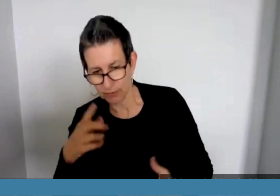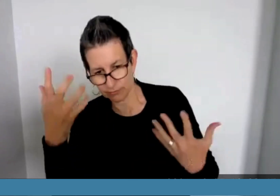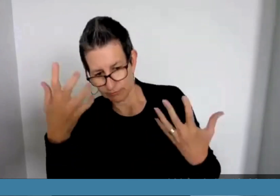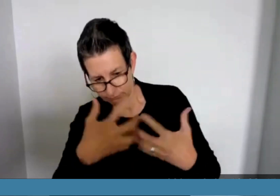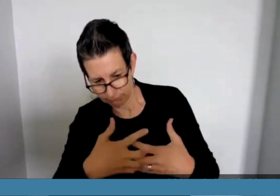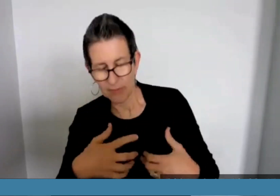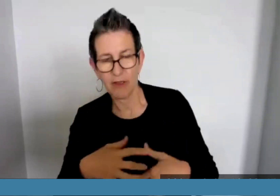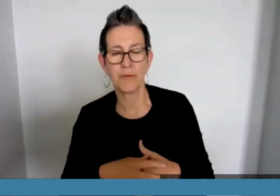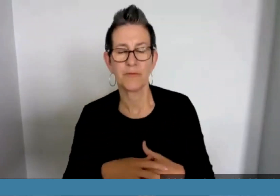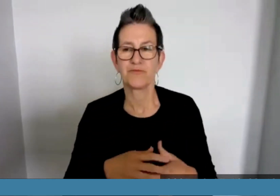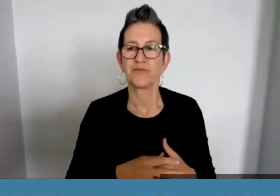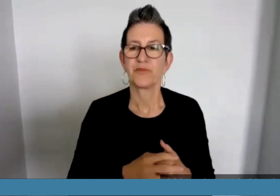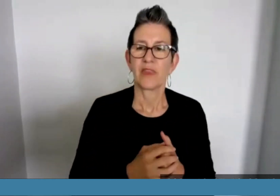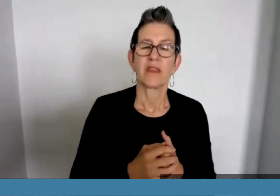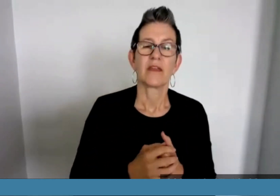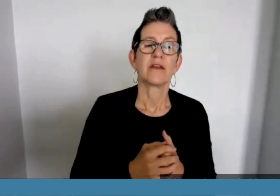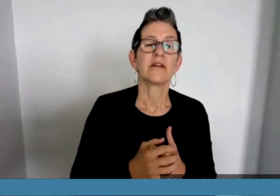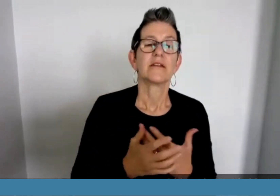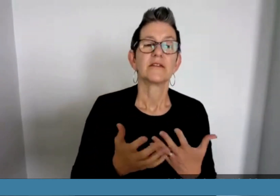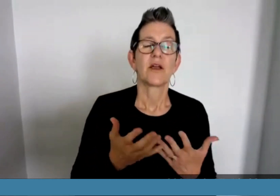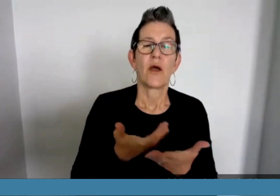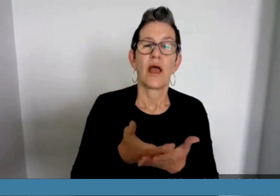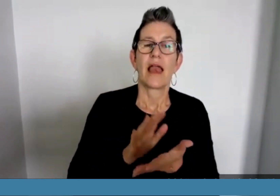disability, researchers, and policymakers.